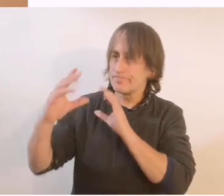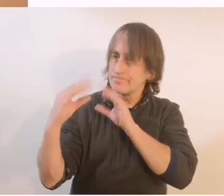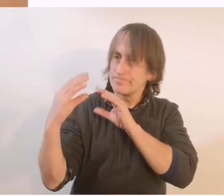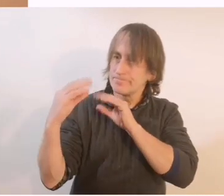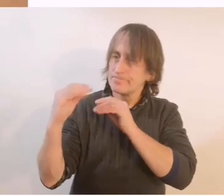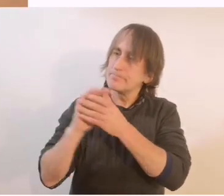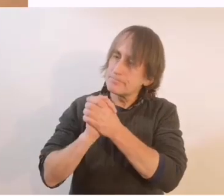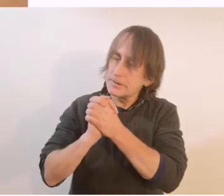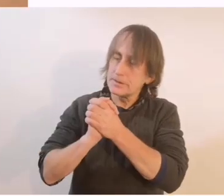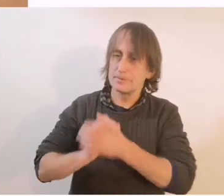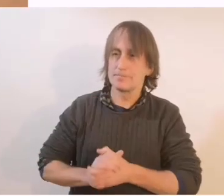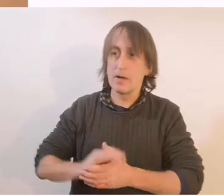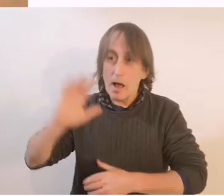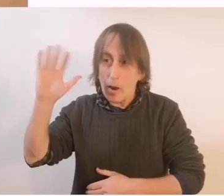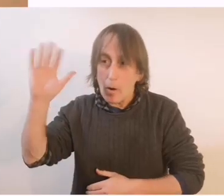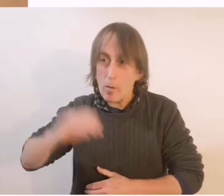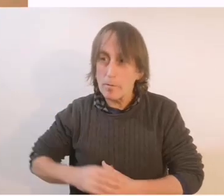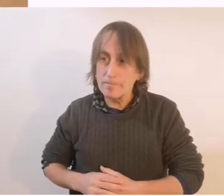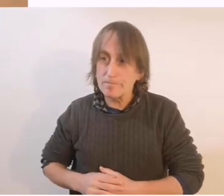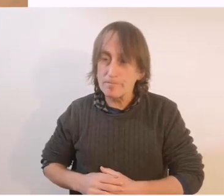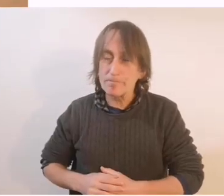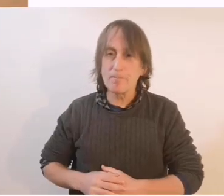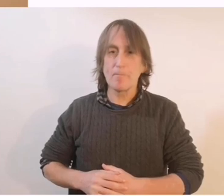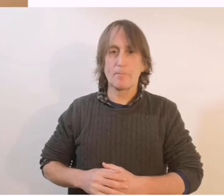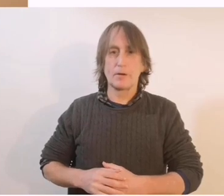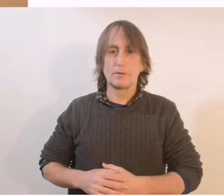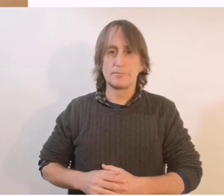Or can we have a conversation, please? Hello?